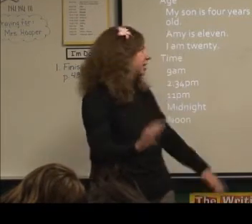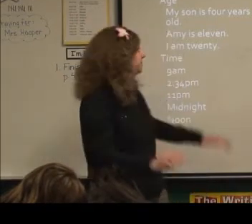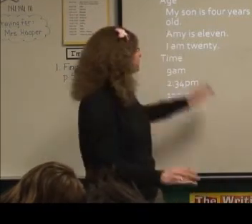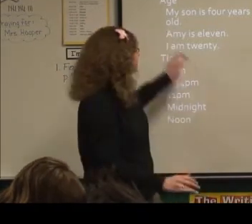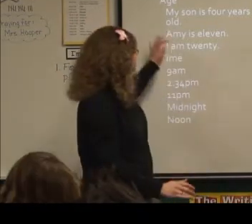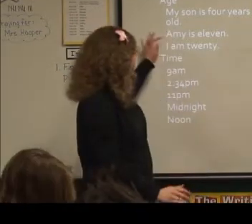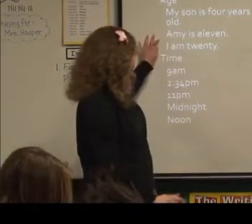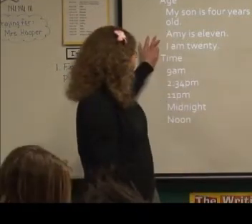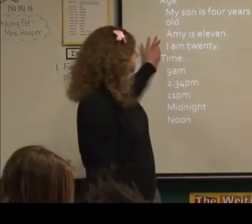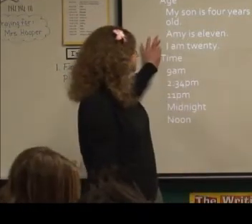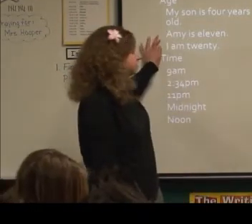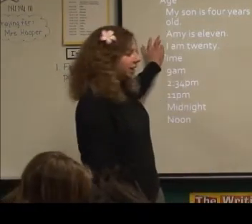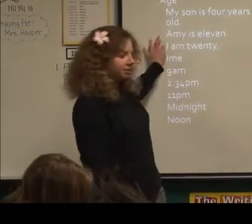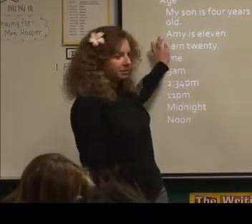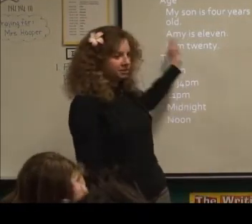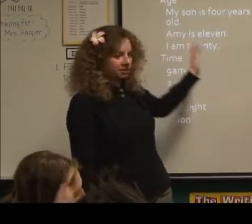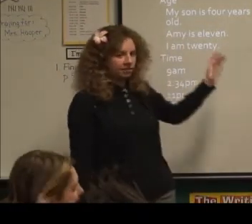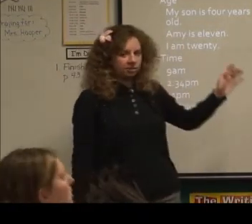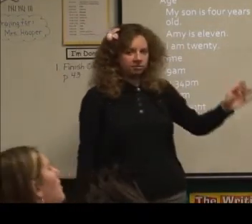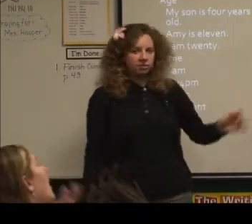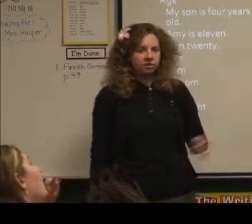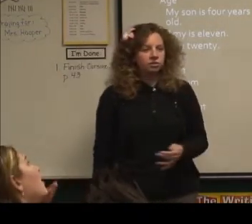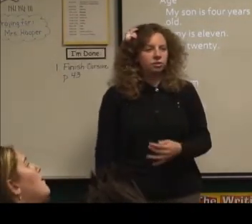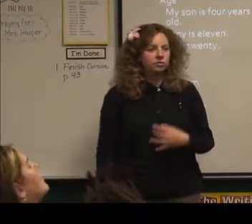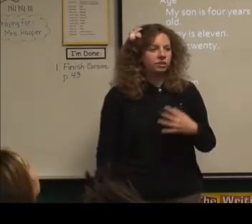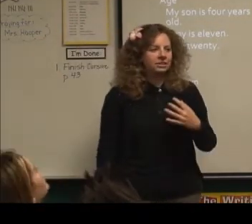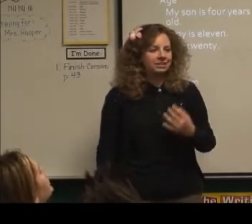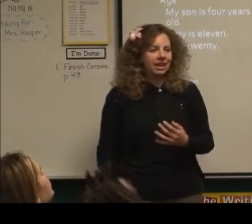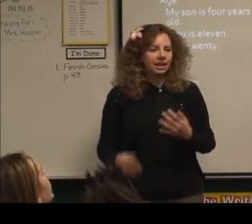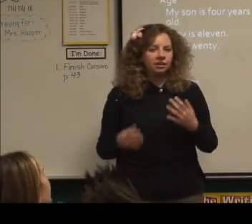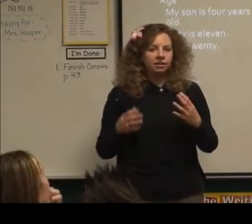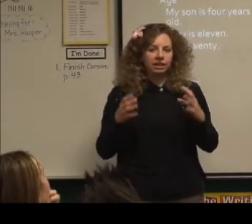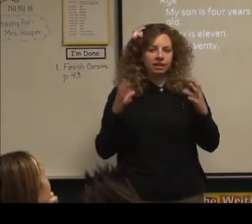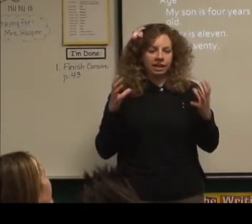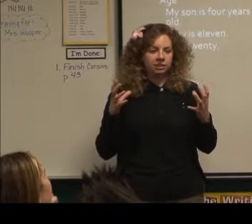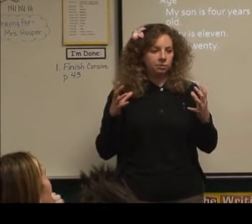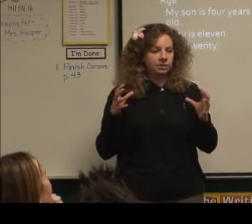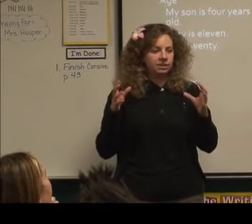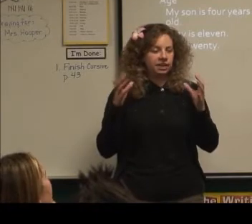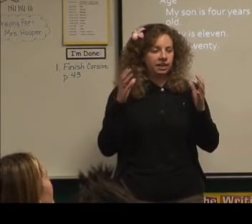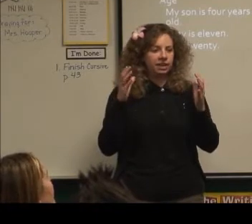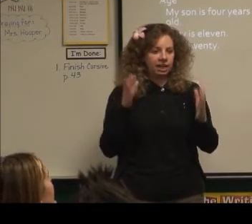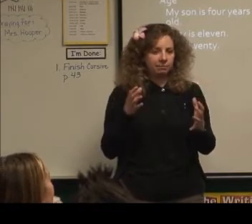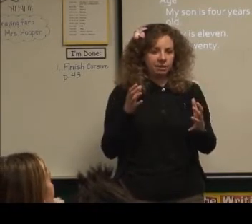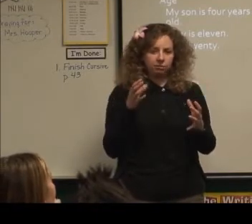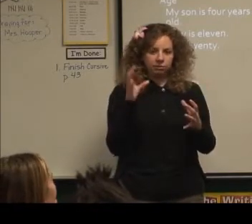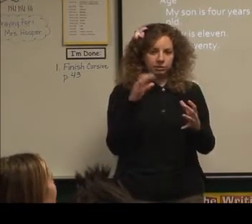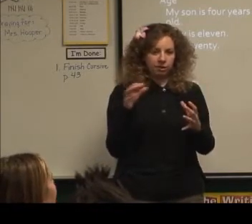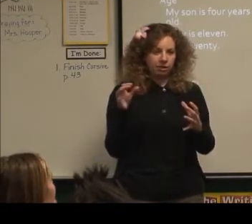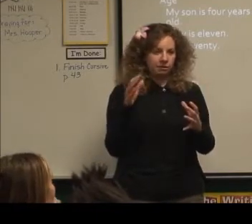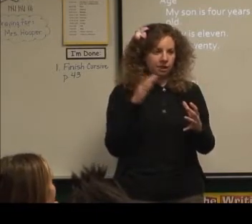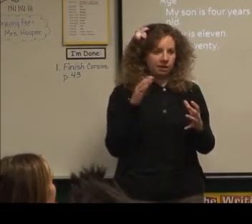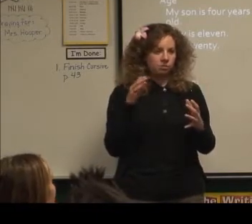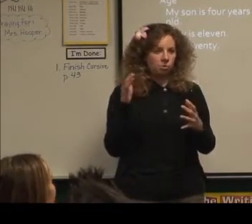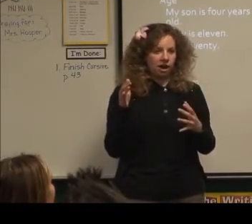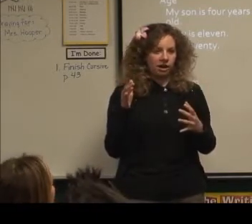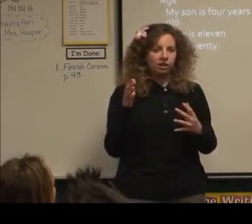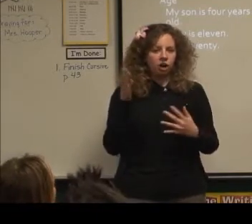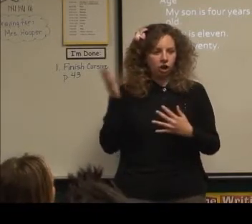Okay, this one, Amy is 11. So if we were to say, in ASL we would say Amy, we would spell the name A-M-Y,